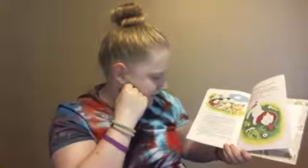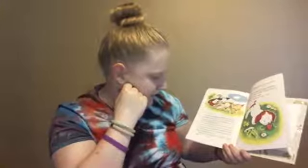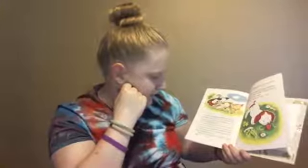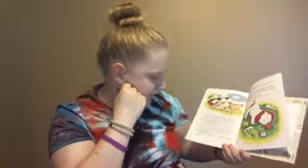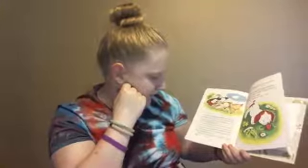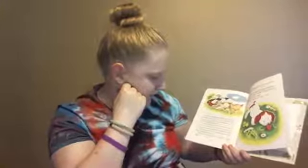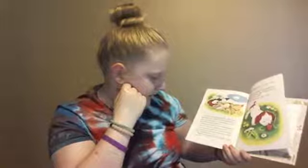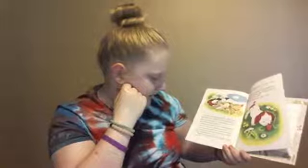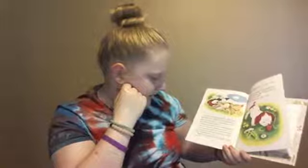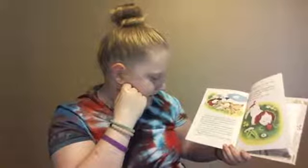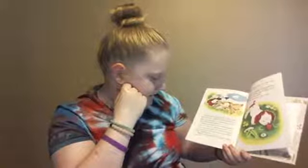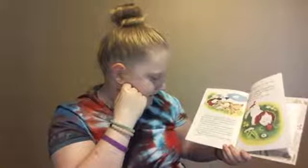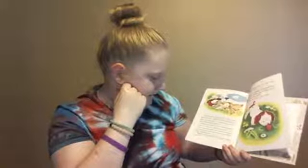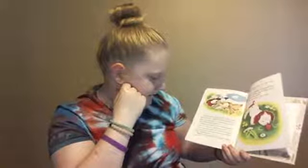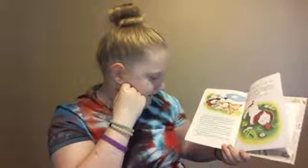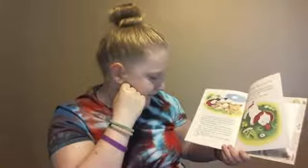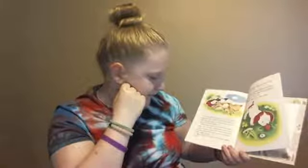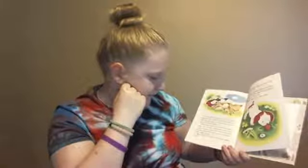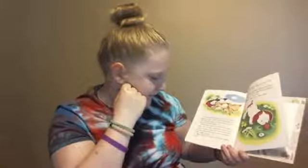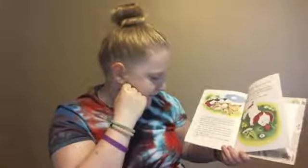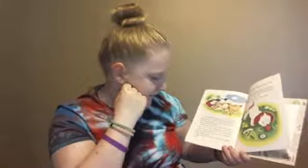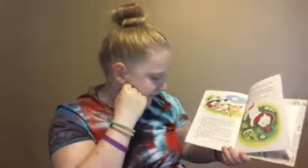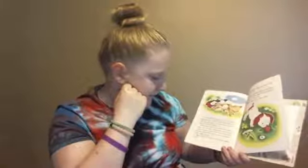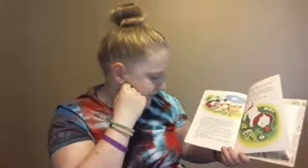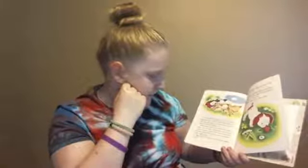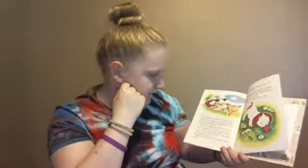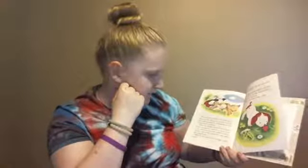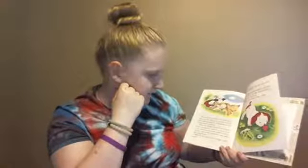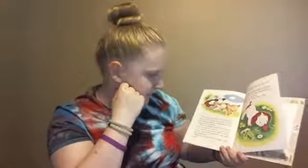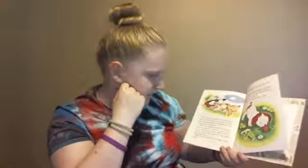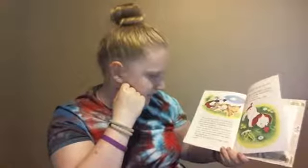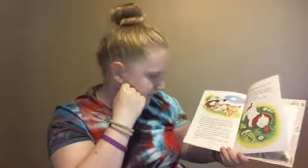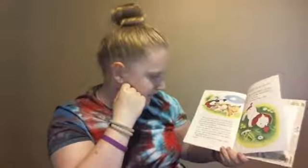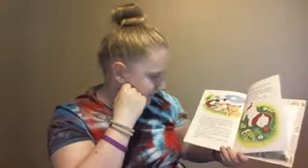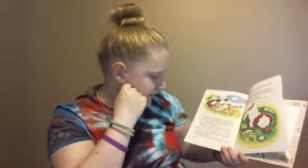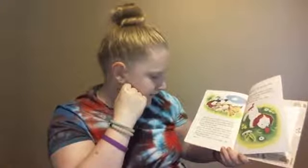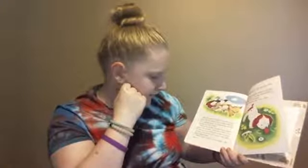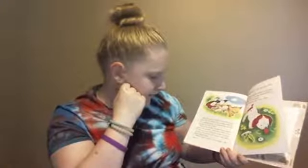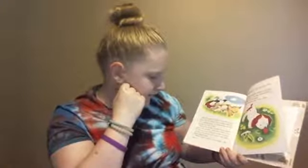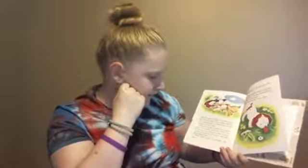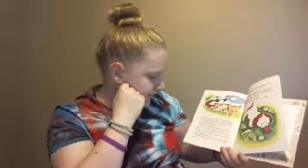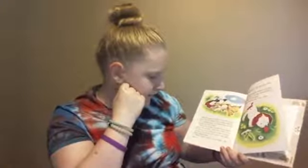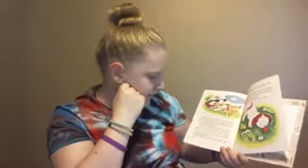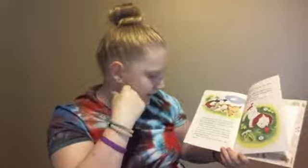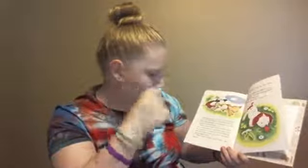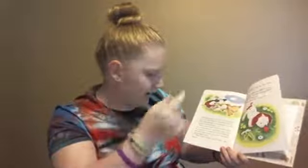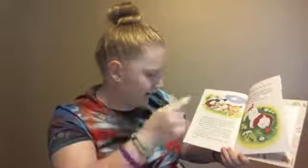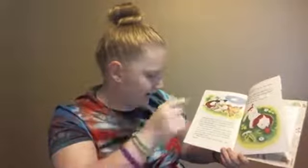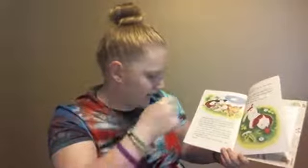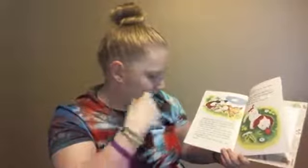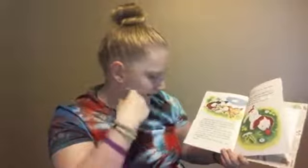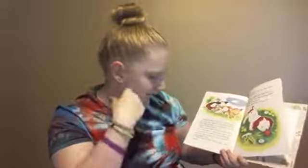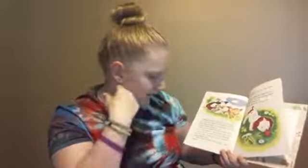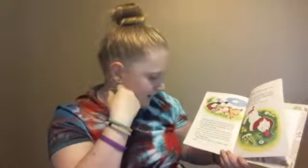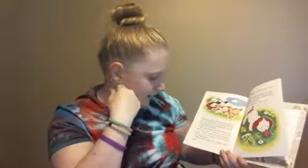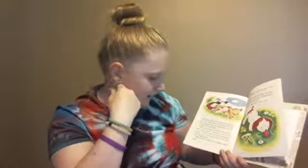and down they went to see roly-poly, pell-mell, tumble-bumble, till they came to the green grass, and there